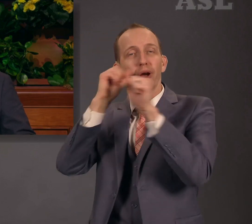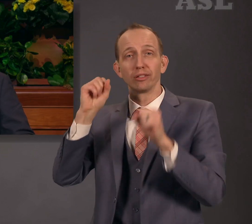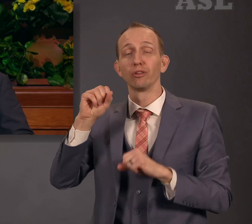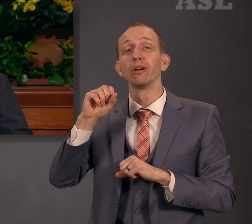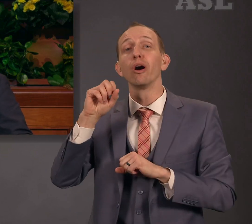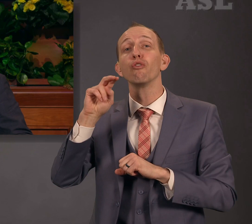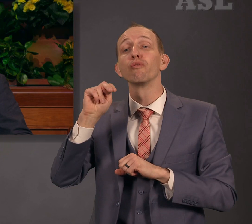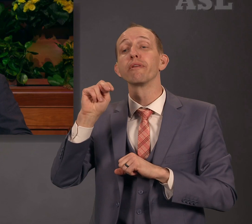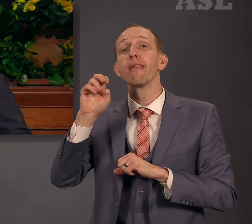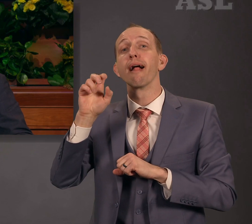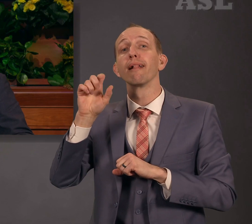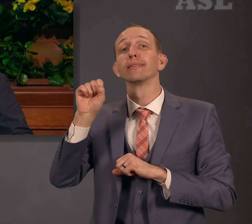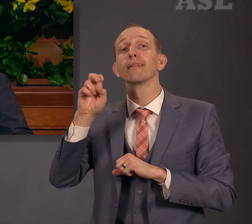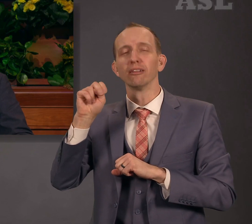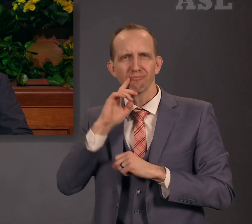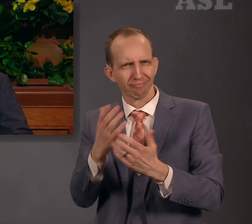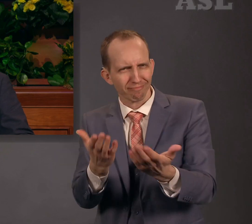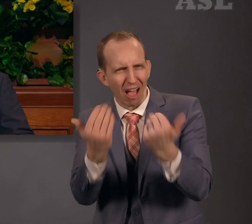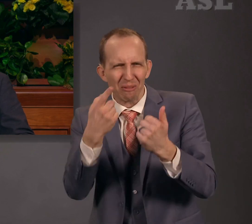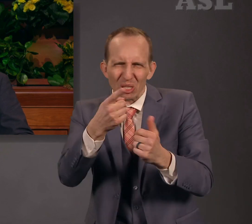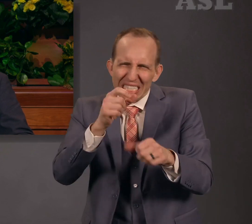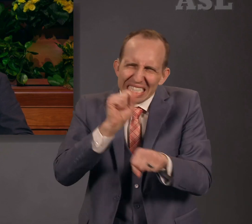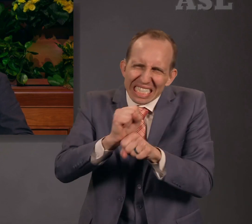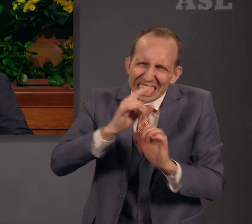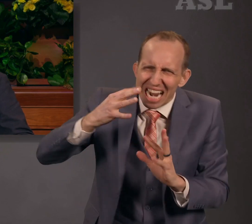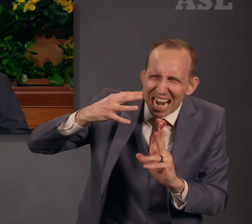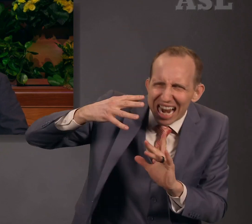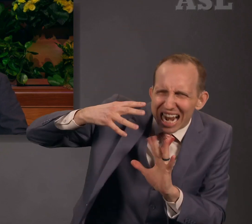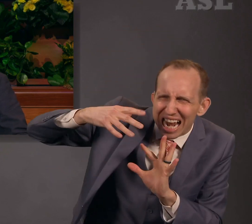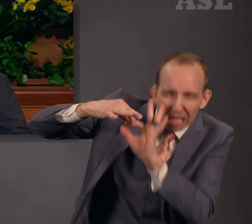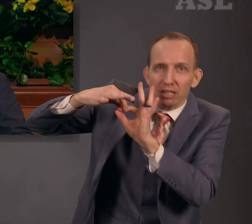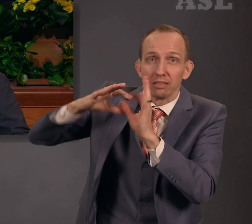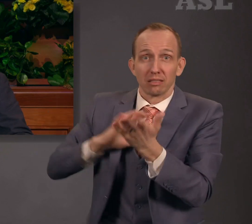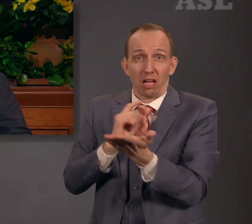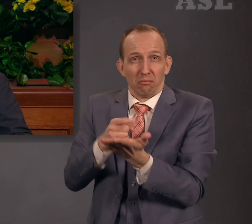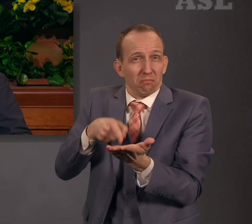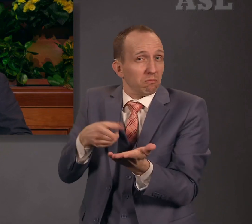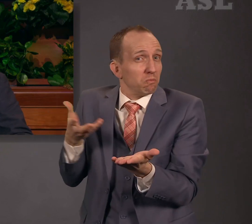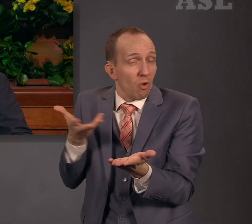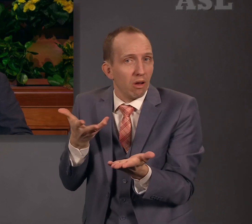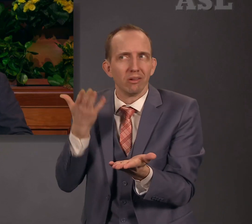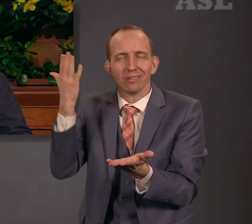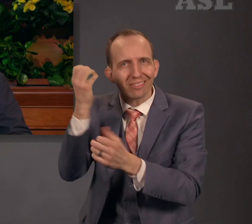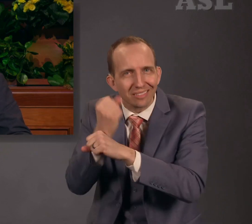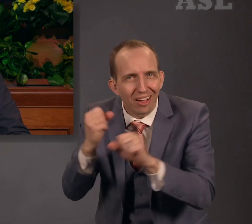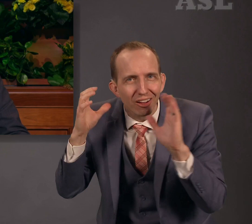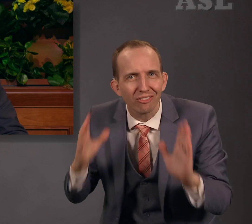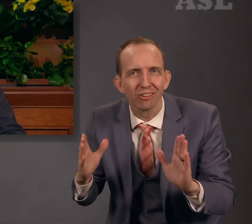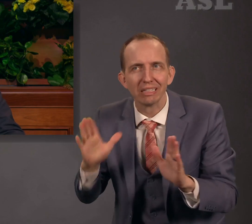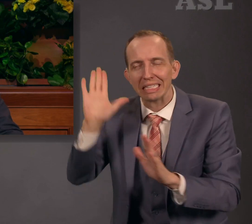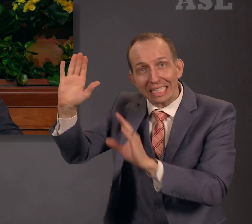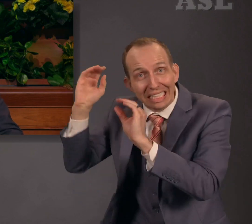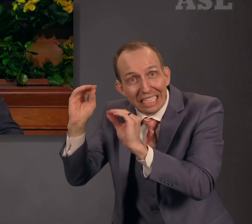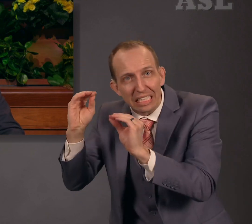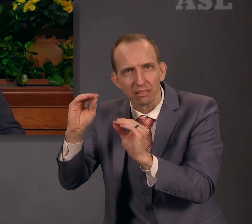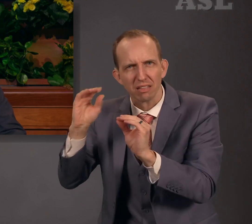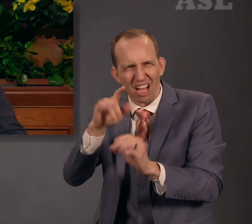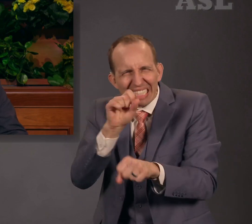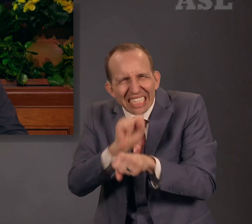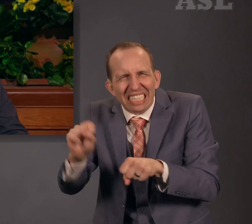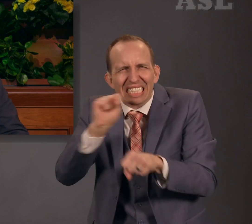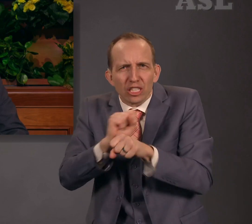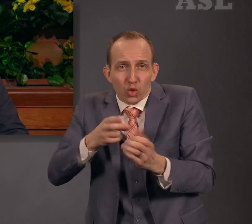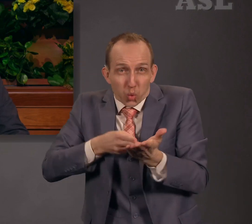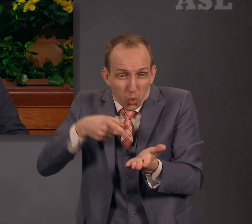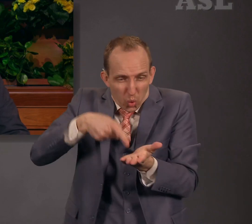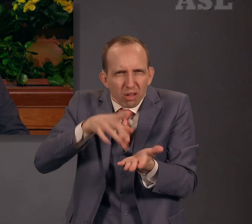testimonies of the Savior and his gospel, to work for them, nurture them, to feed them truth, and to avoid polluting them with false